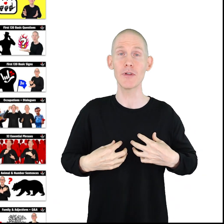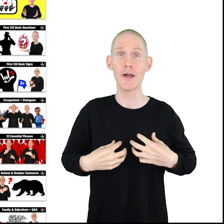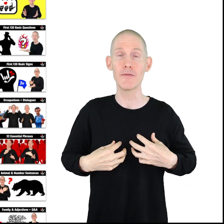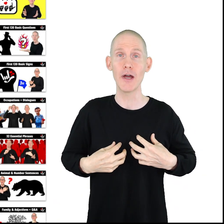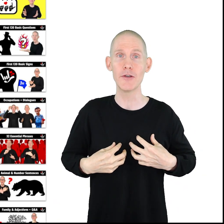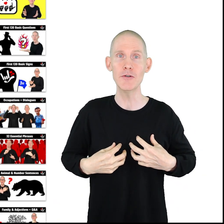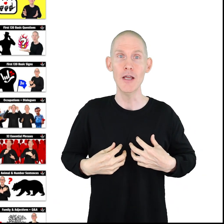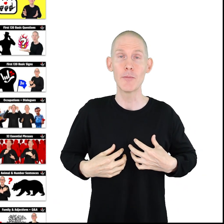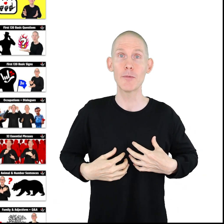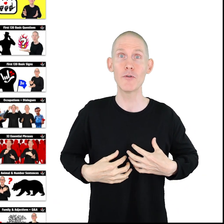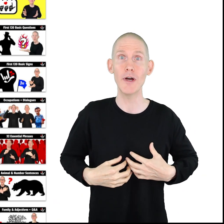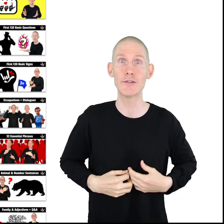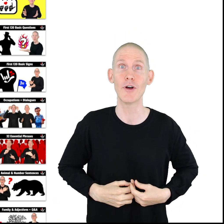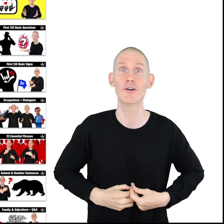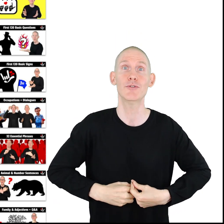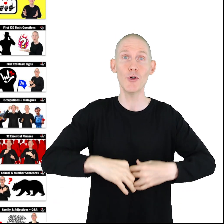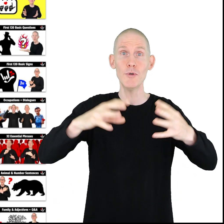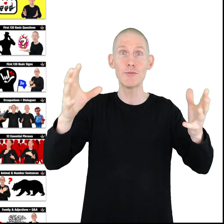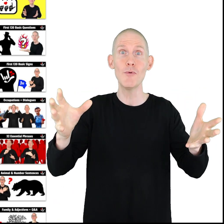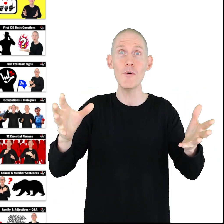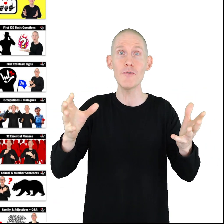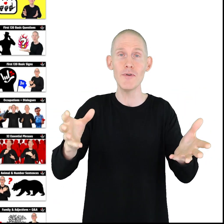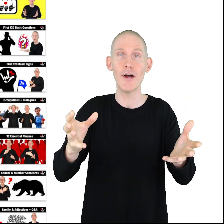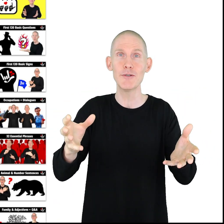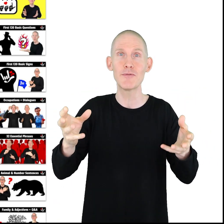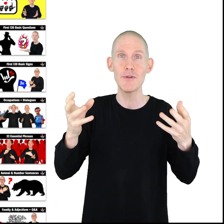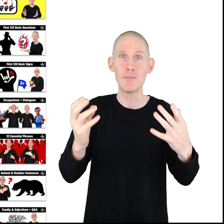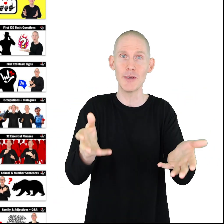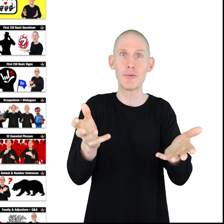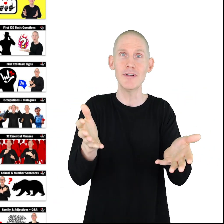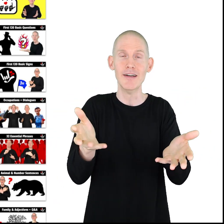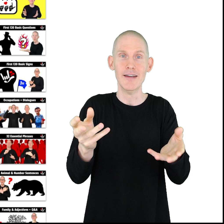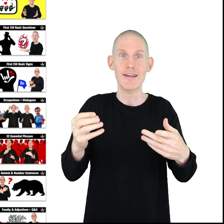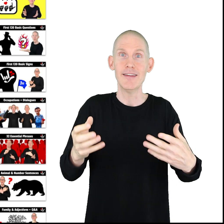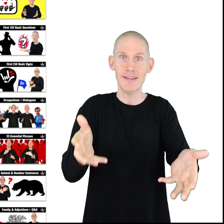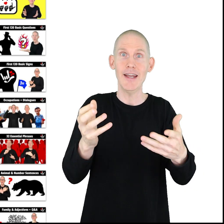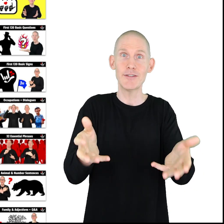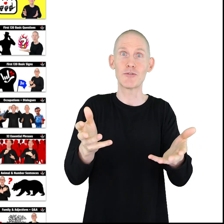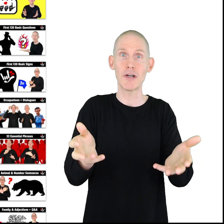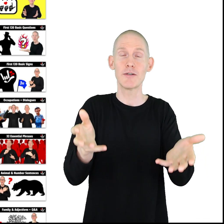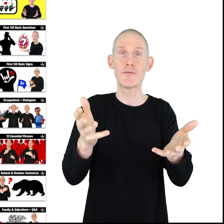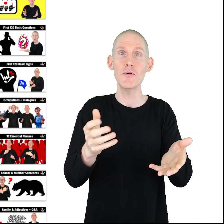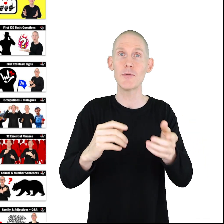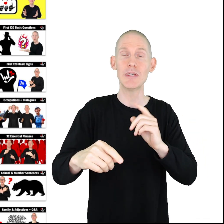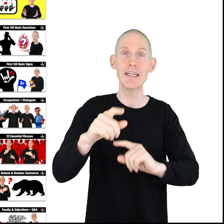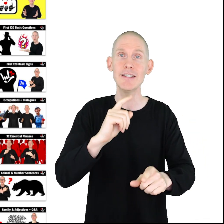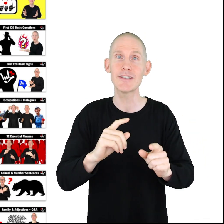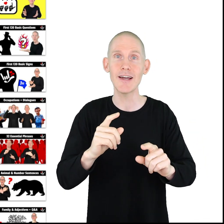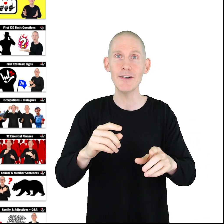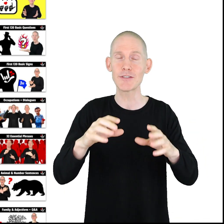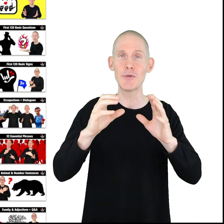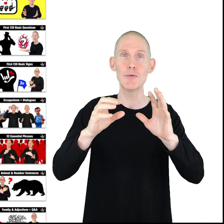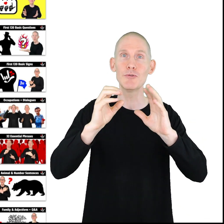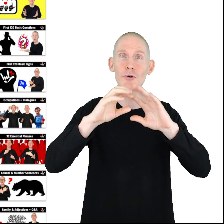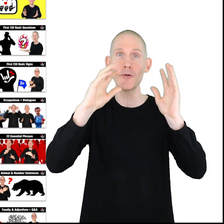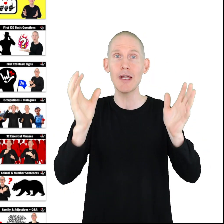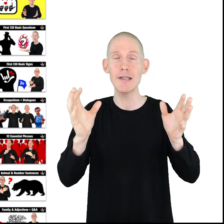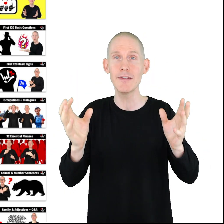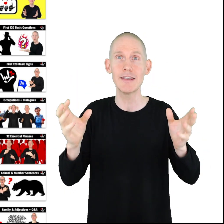a lot of value, but it provides so much more value for the people that it's directed for, the beginning signers, the people who don't know anything. And they